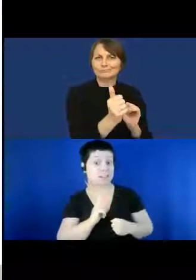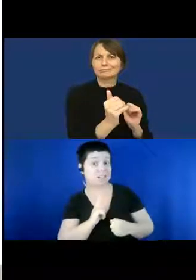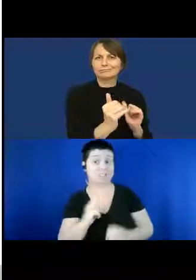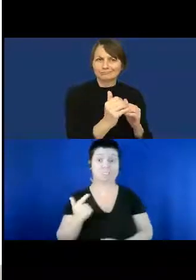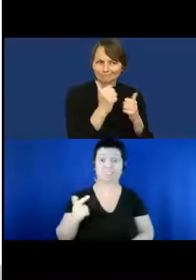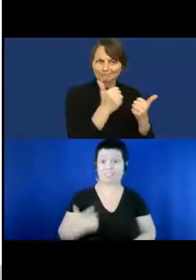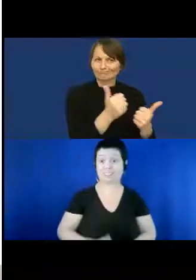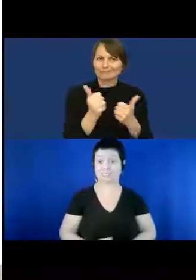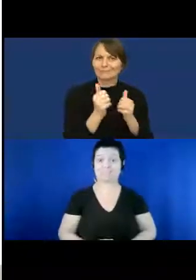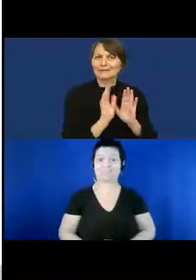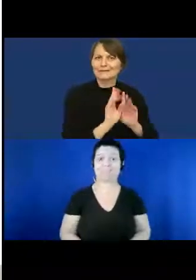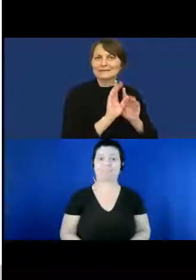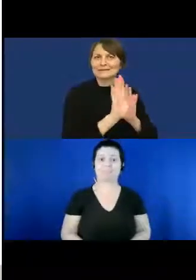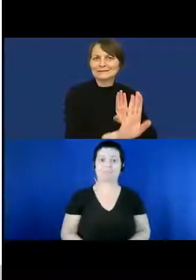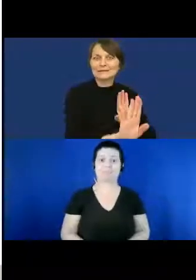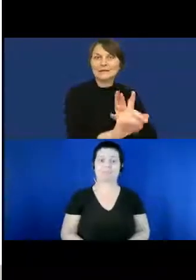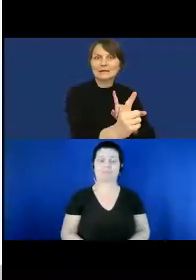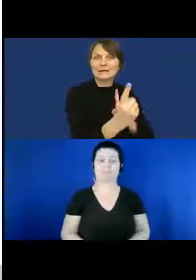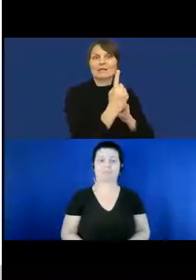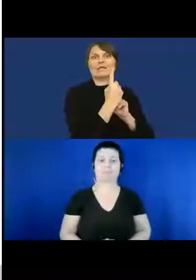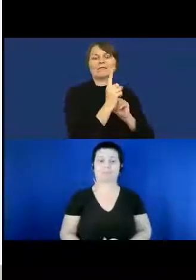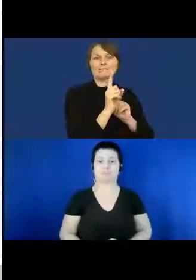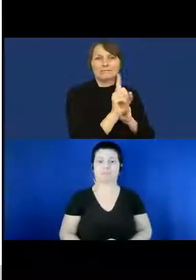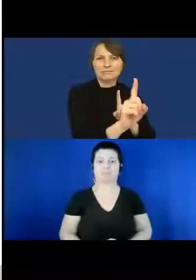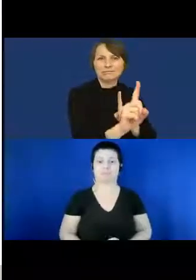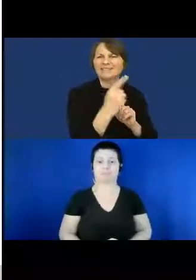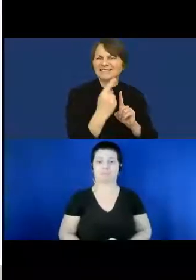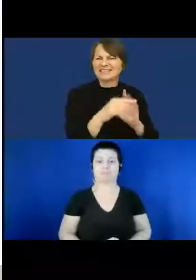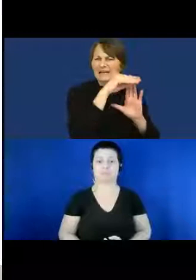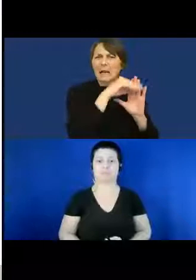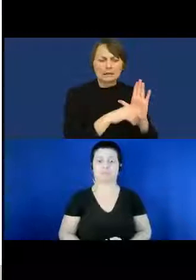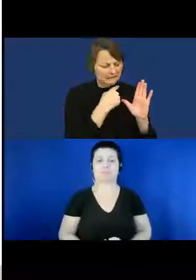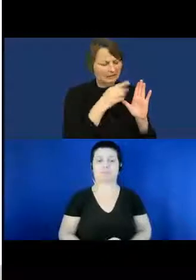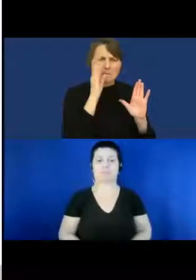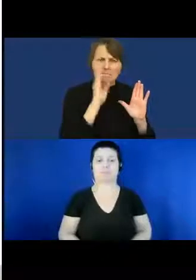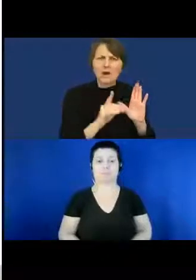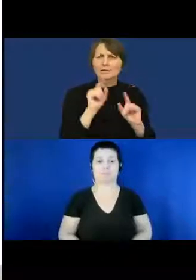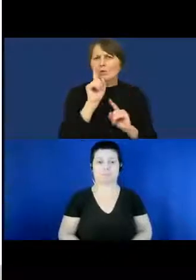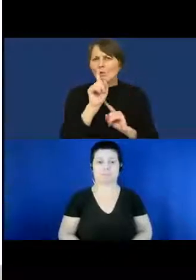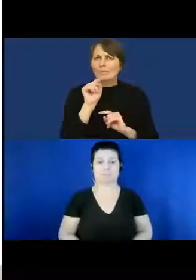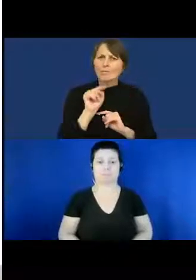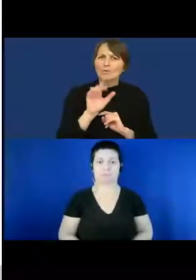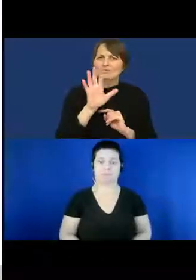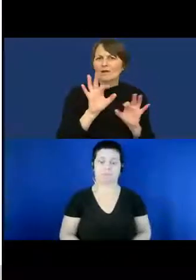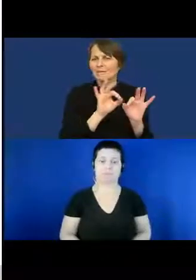is aligned with the social distancing guidelines during the pandemic.